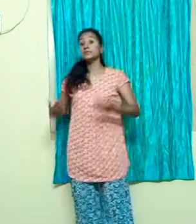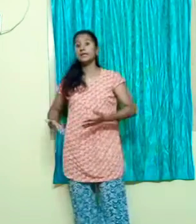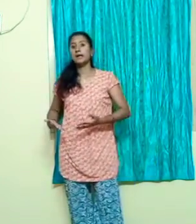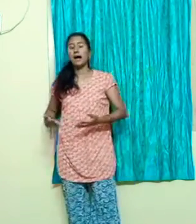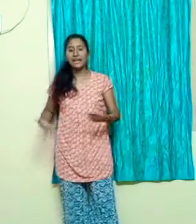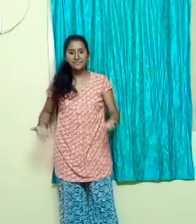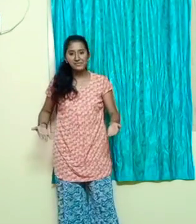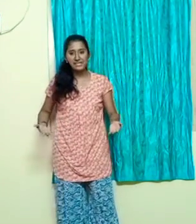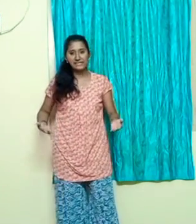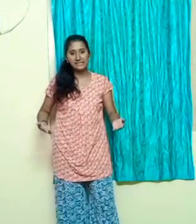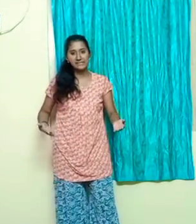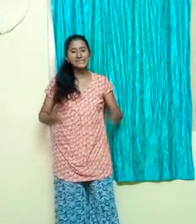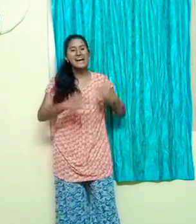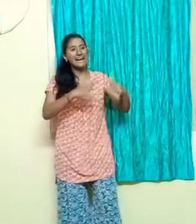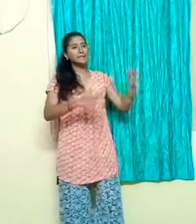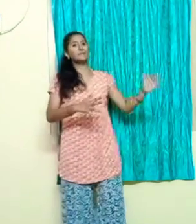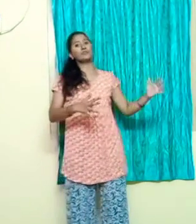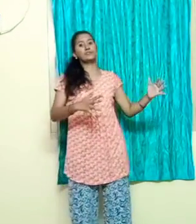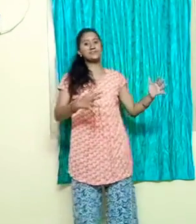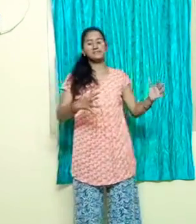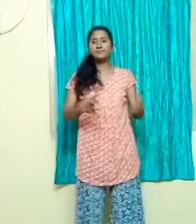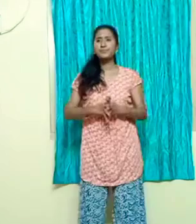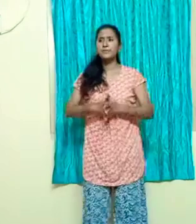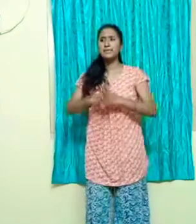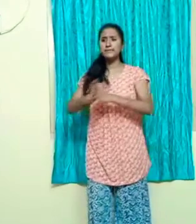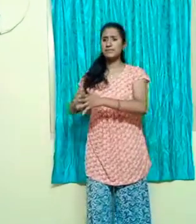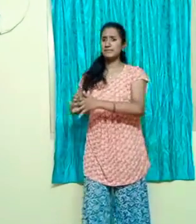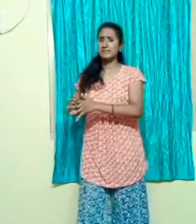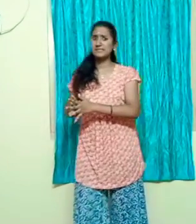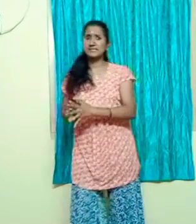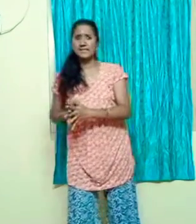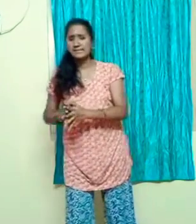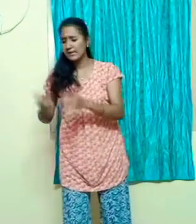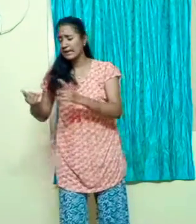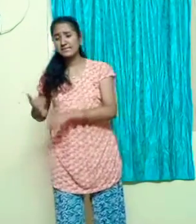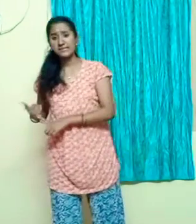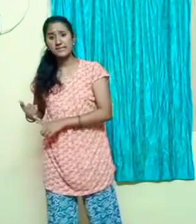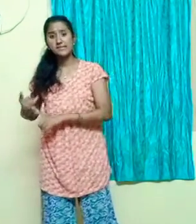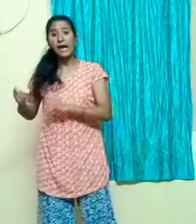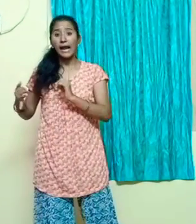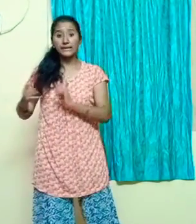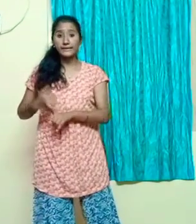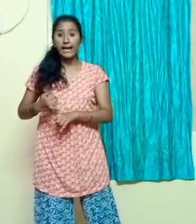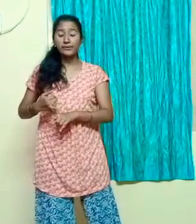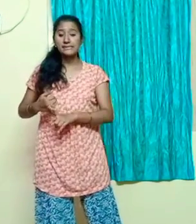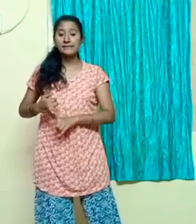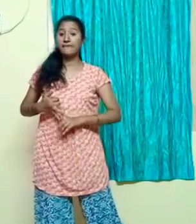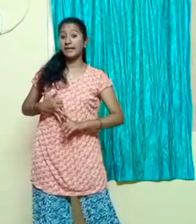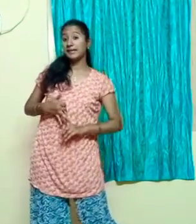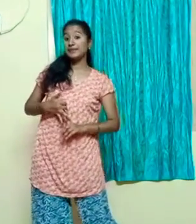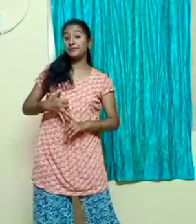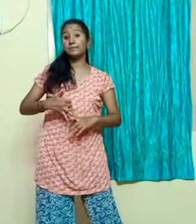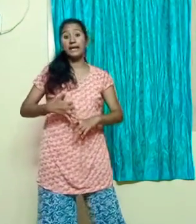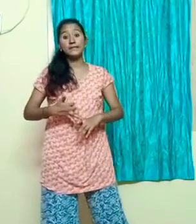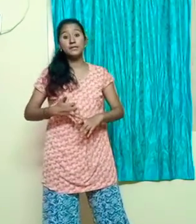till artificial intelligence under progress. The words such as digitus and calculus were derived from Latin,